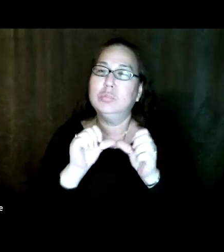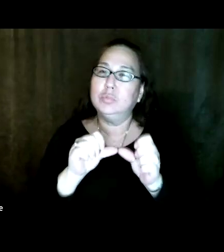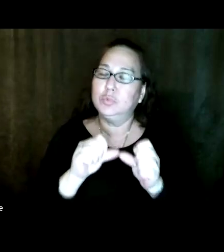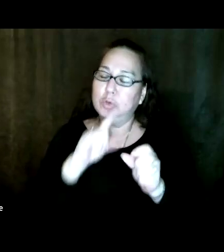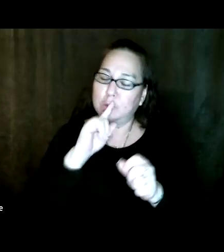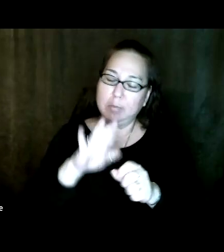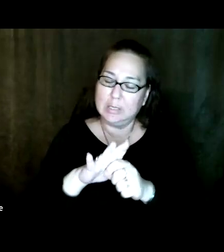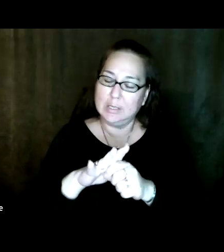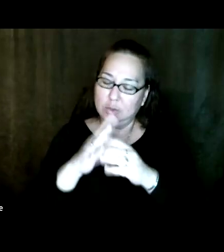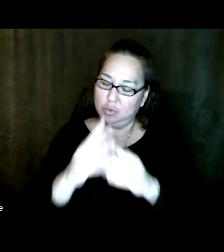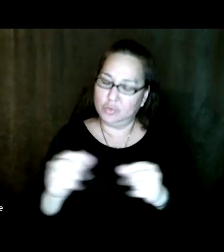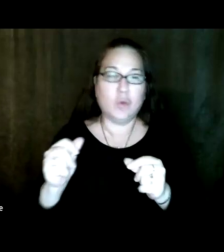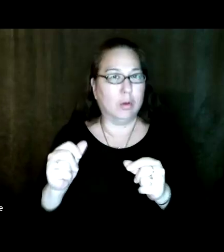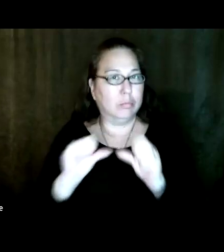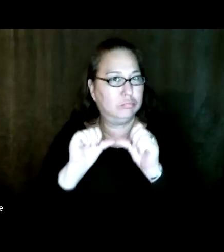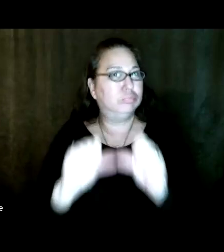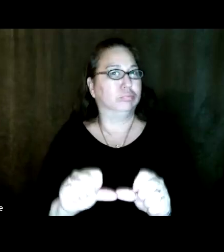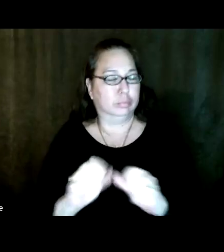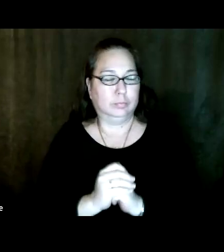Last Monday night, I joined members